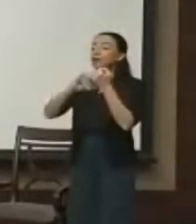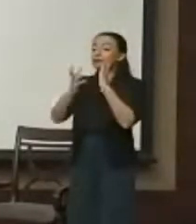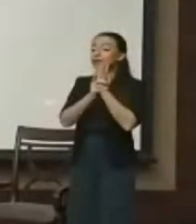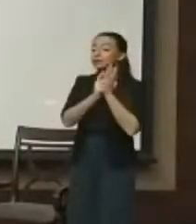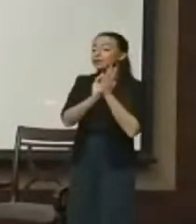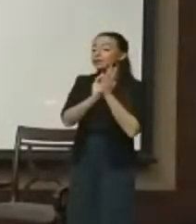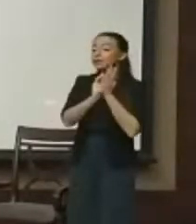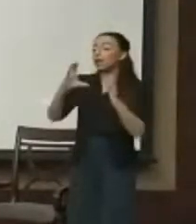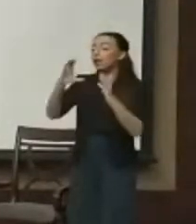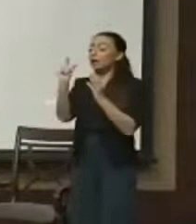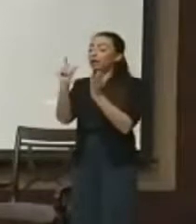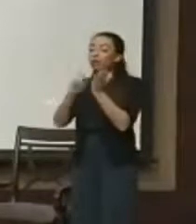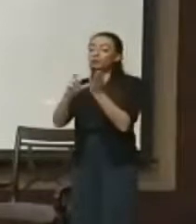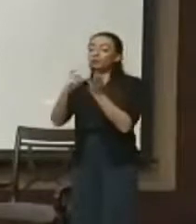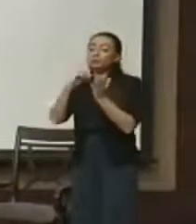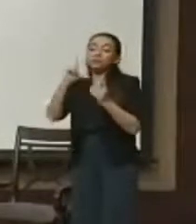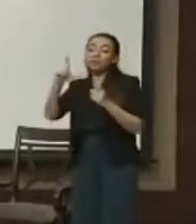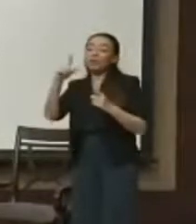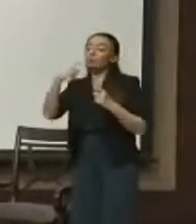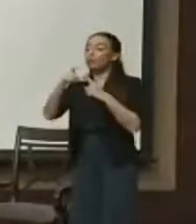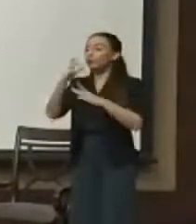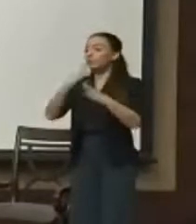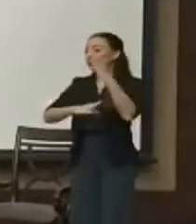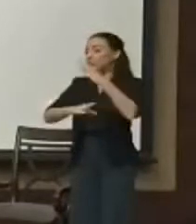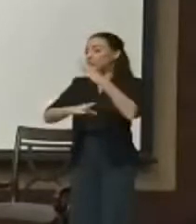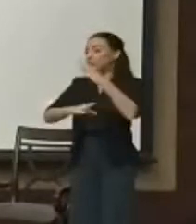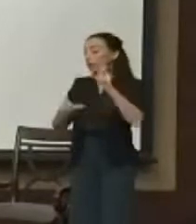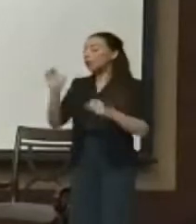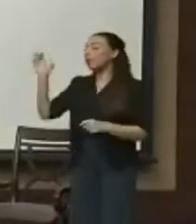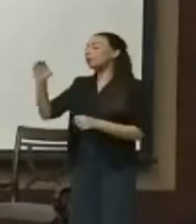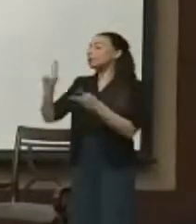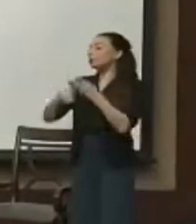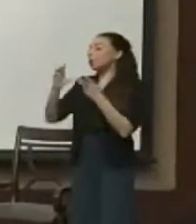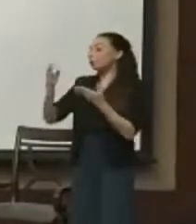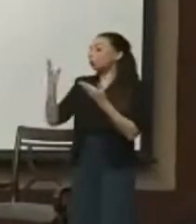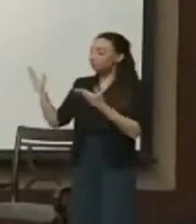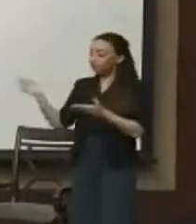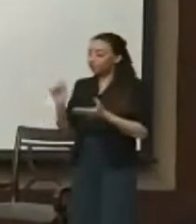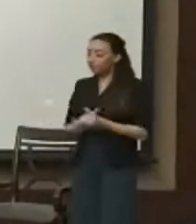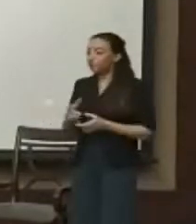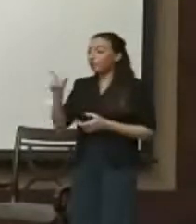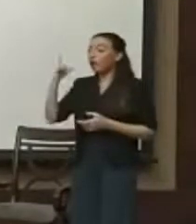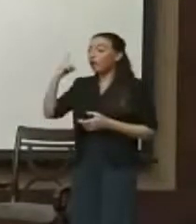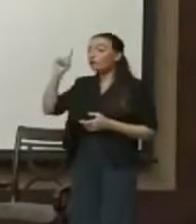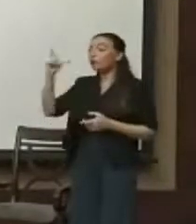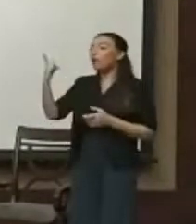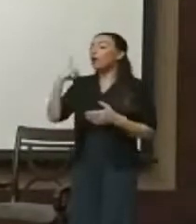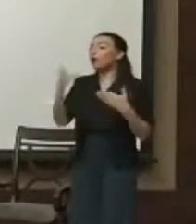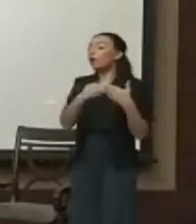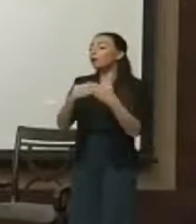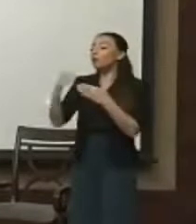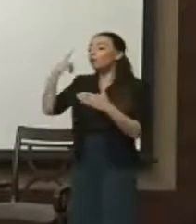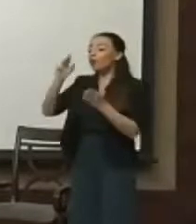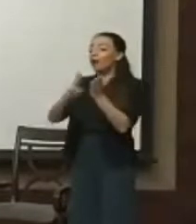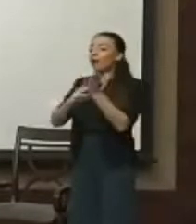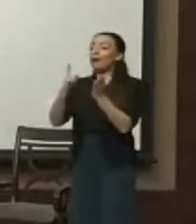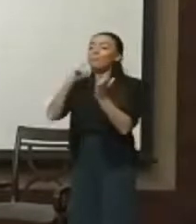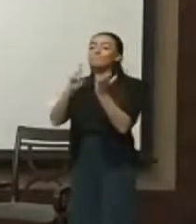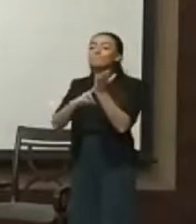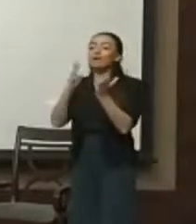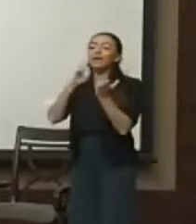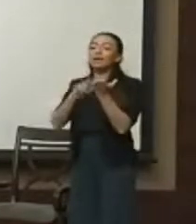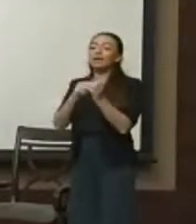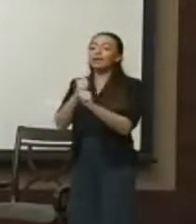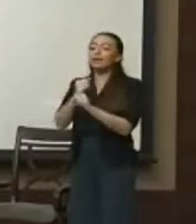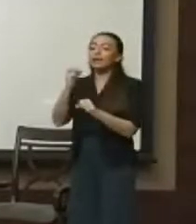for Persons with Disability as the CEO. Raveendra also led the Skill Council for the mining sector as